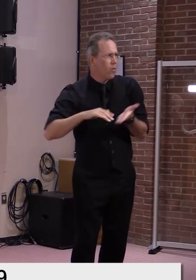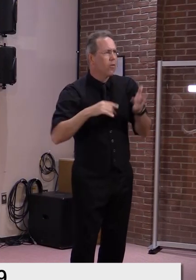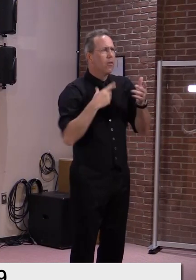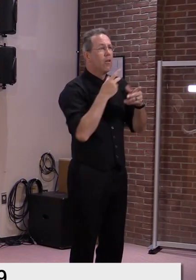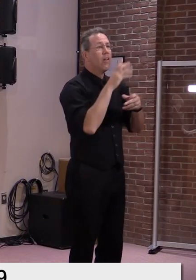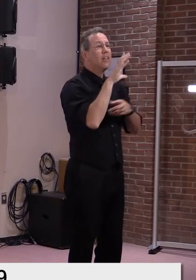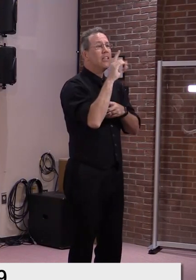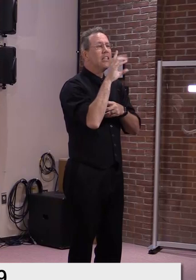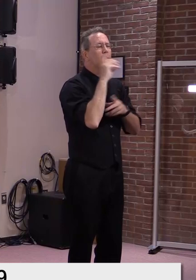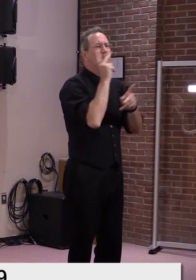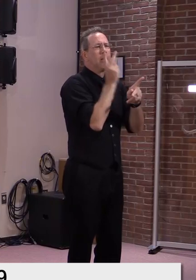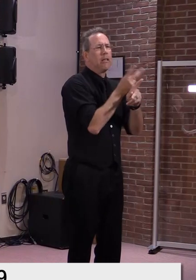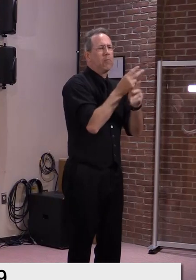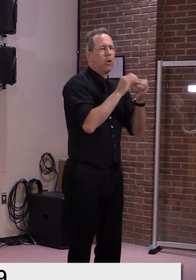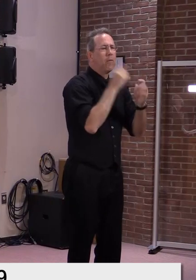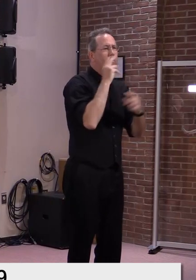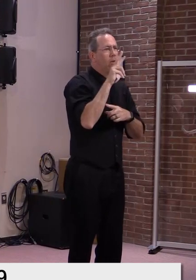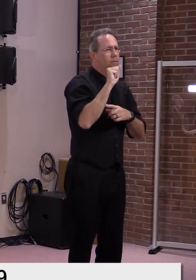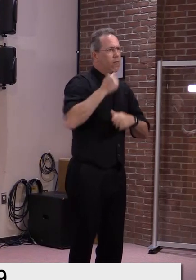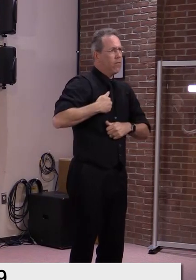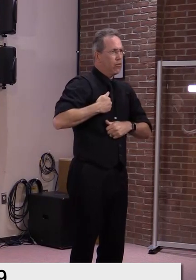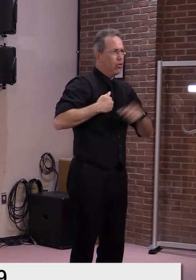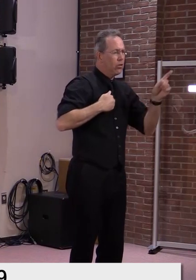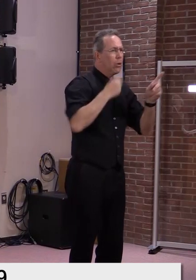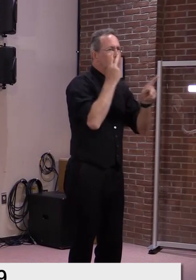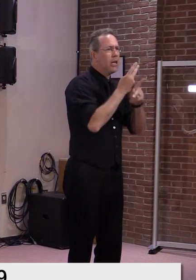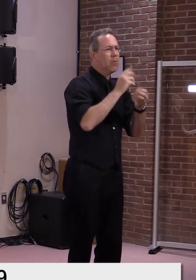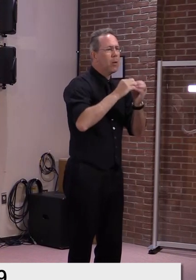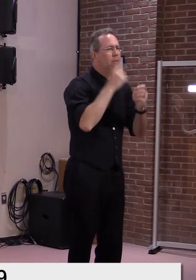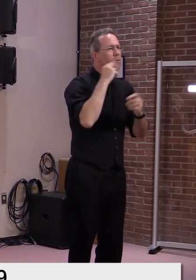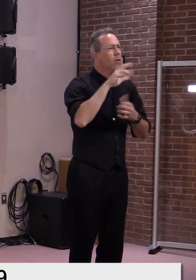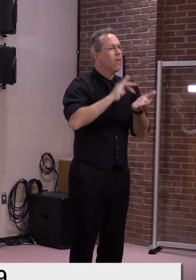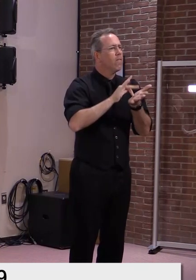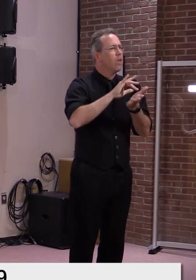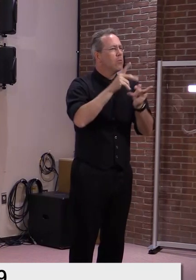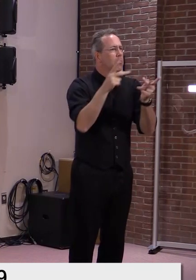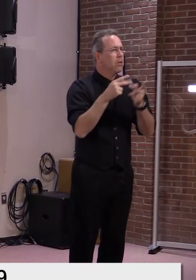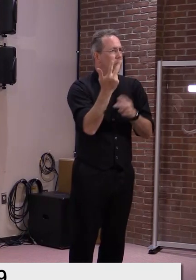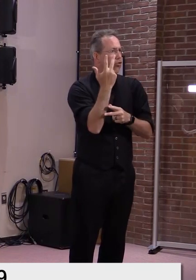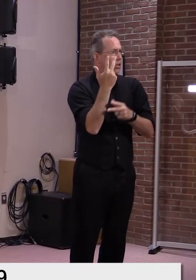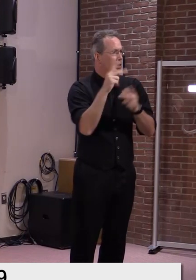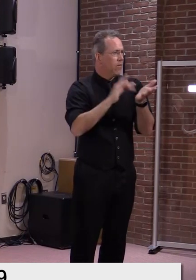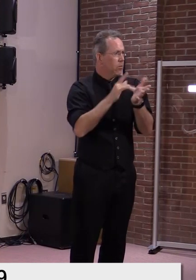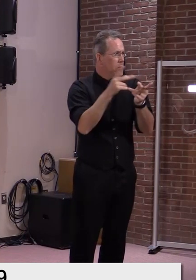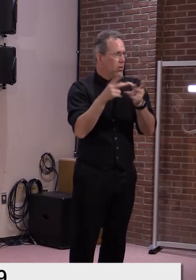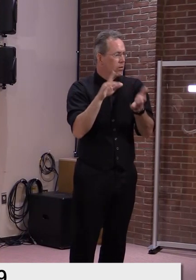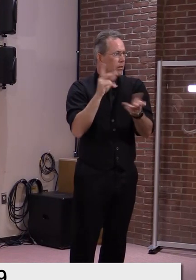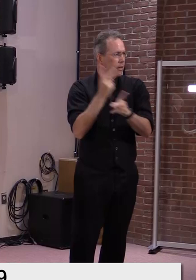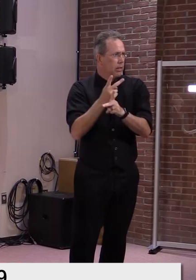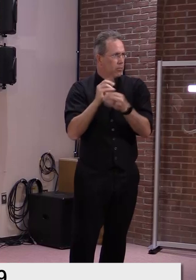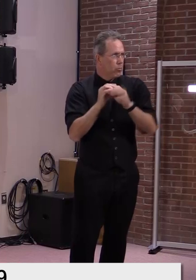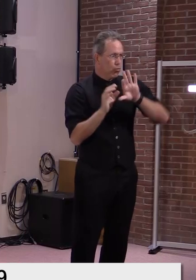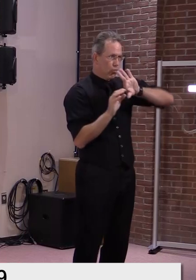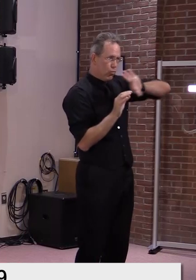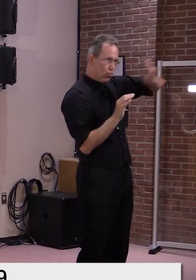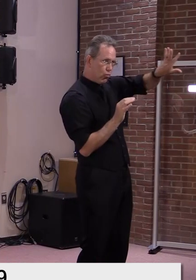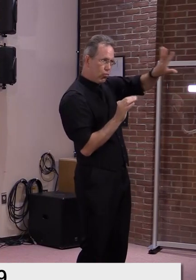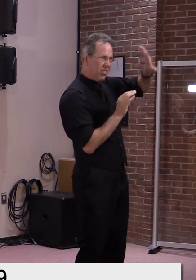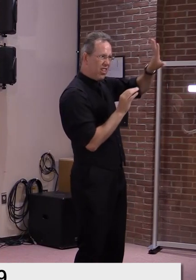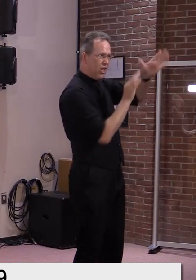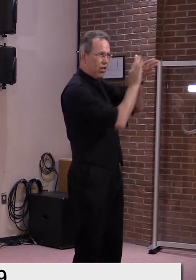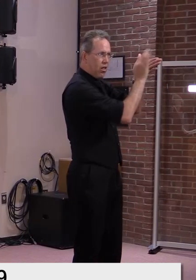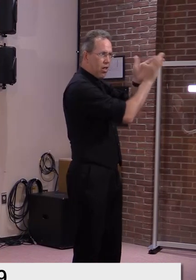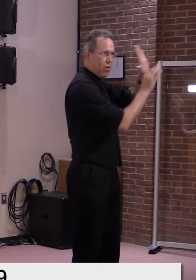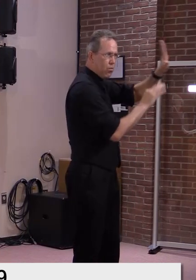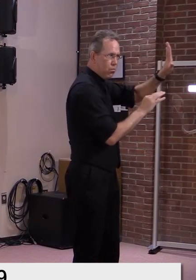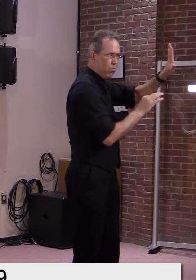has those numbers. And for the three pharmacies going forward, we have confirmed that only one of us will count